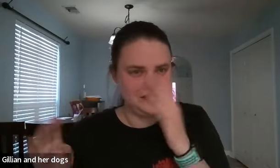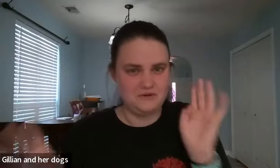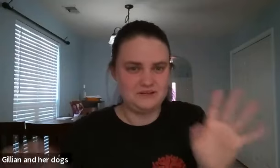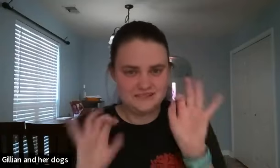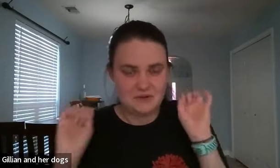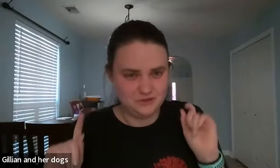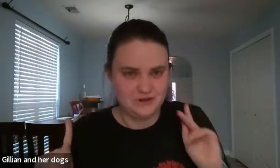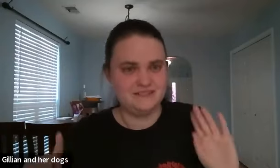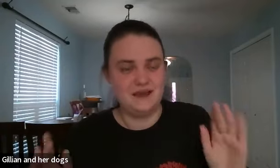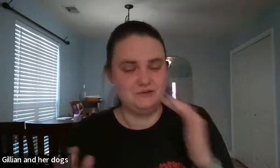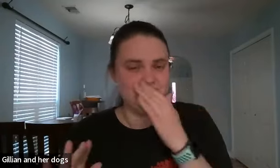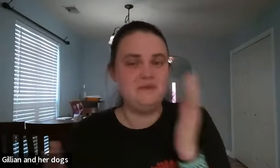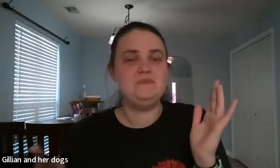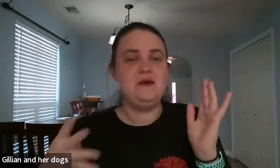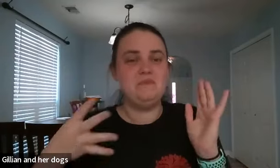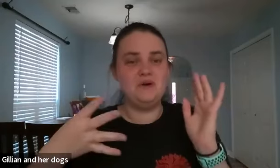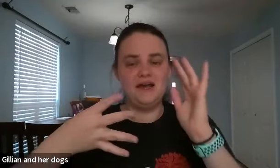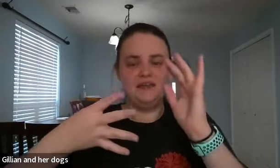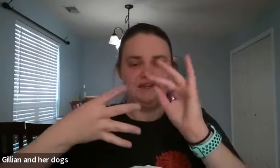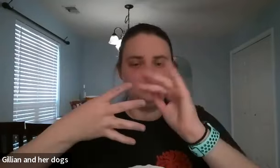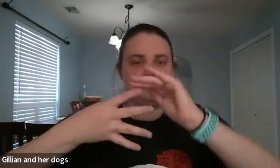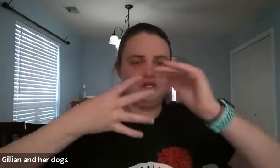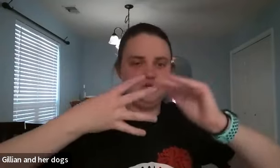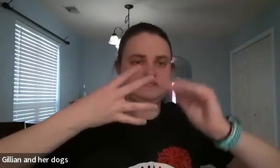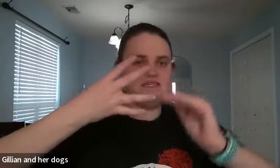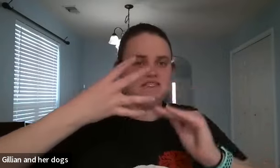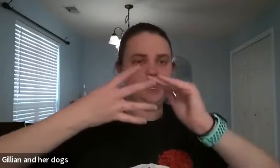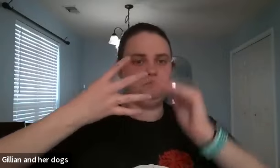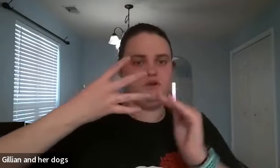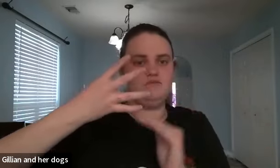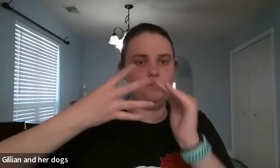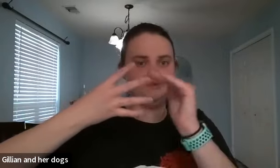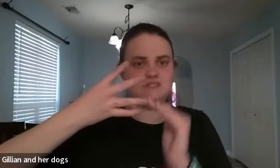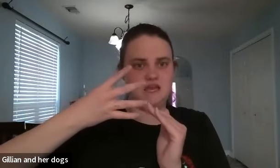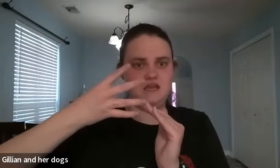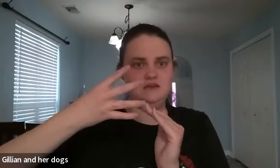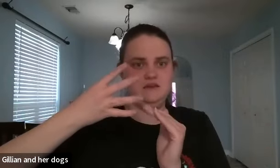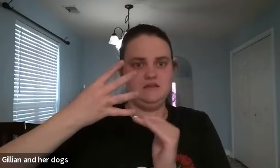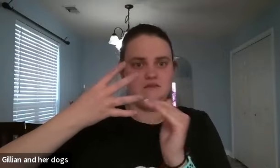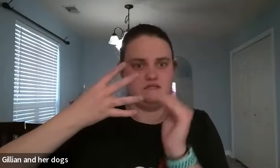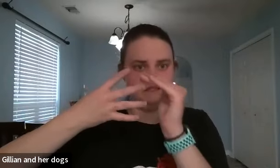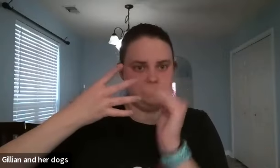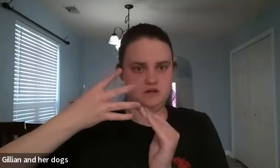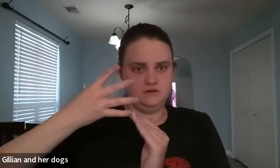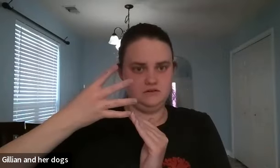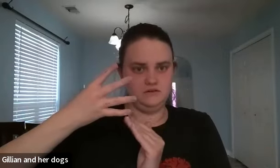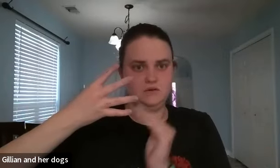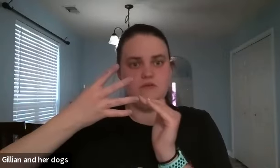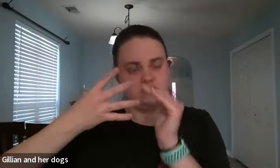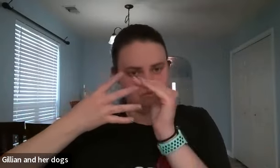it worse. I will stop. But you would use this to help you kind of almost say, this sister or this